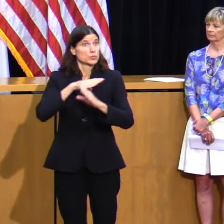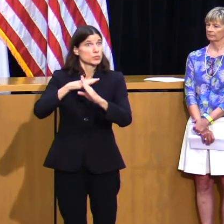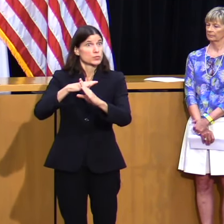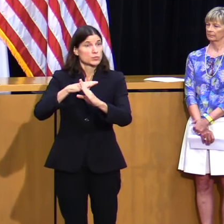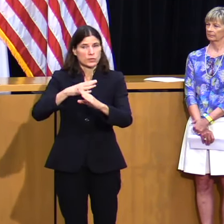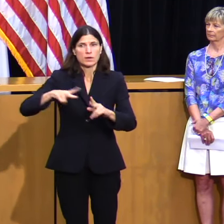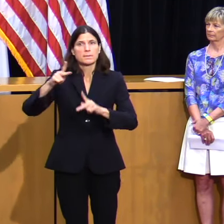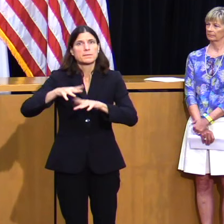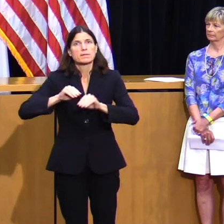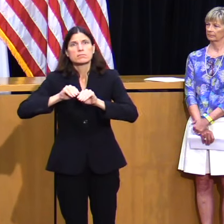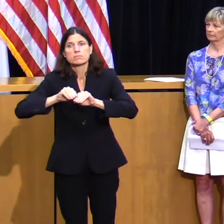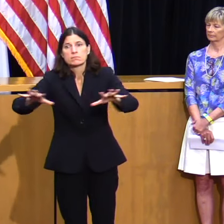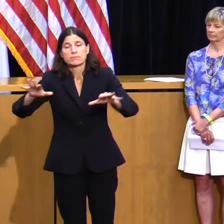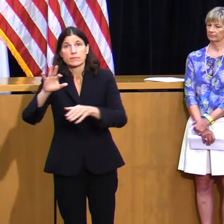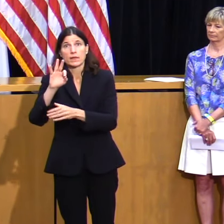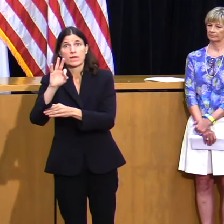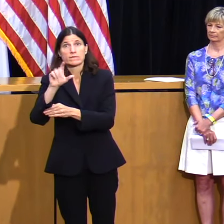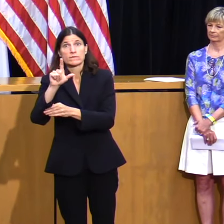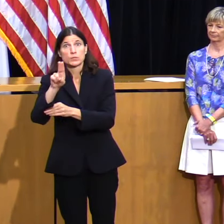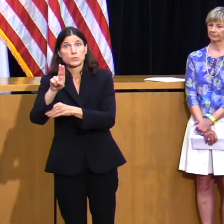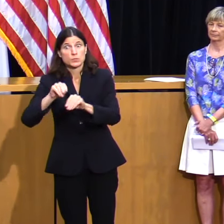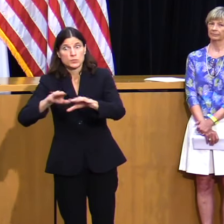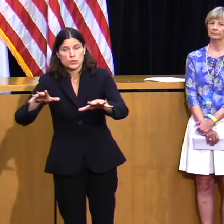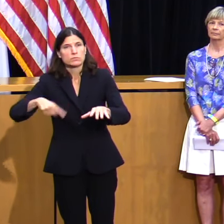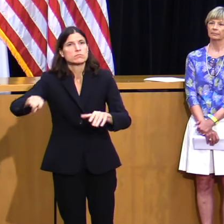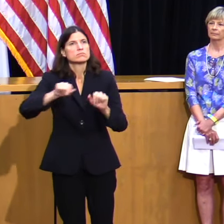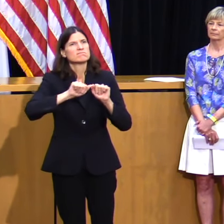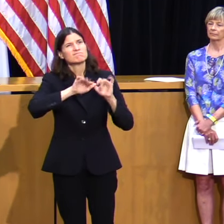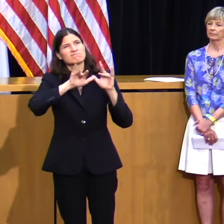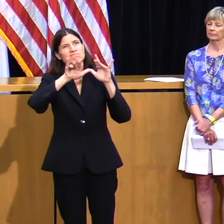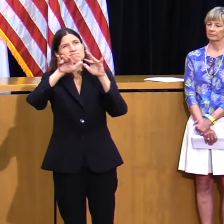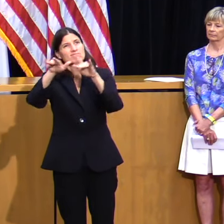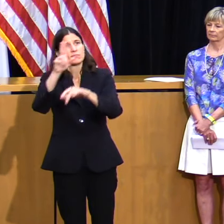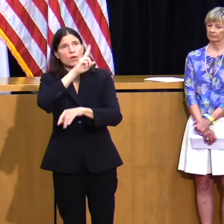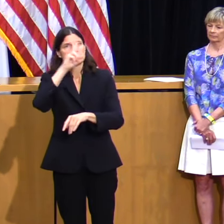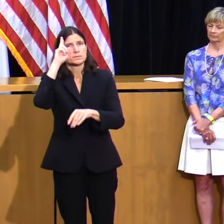know that we have asked a lot of everyone these